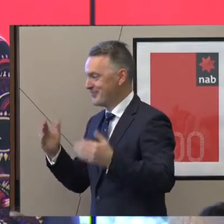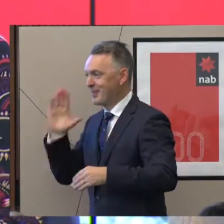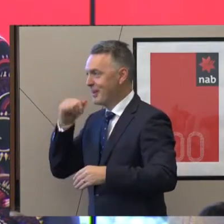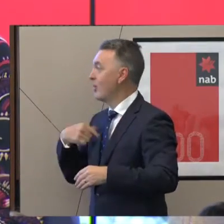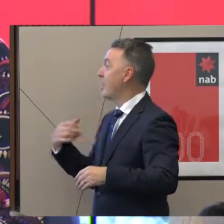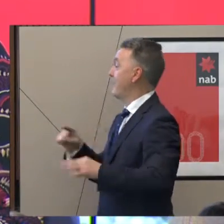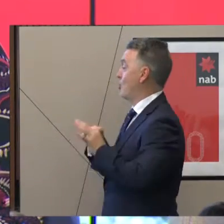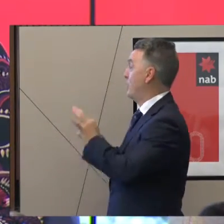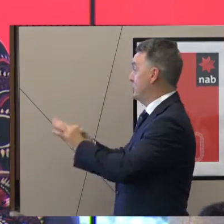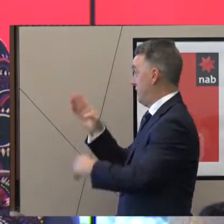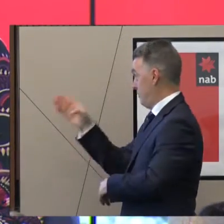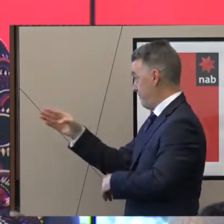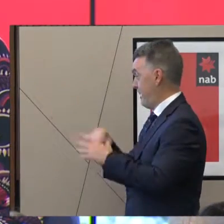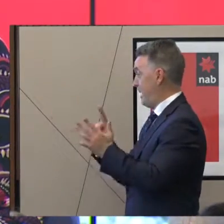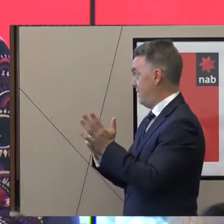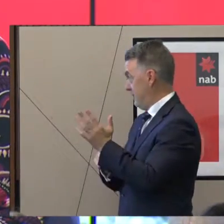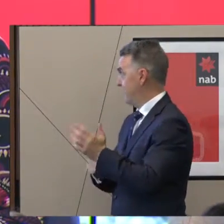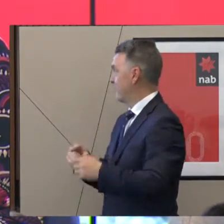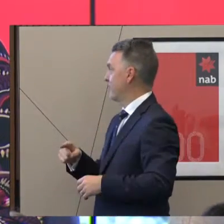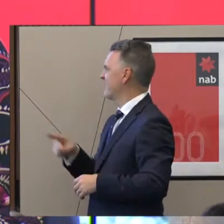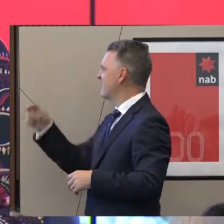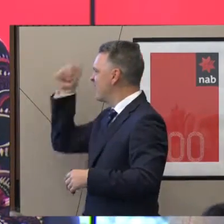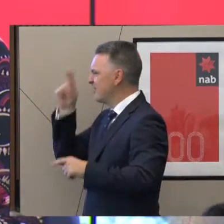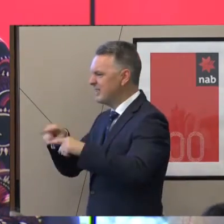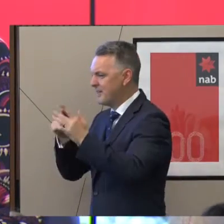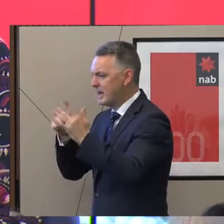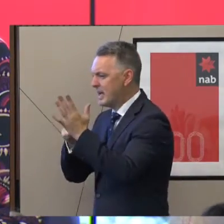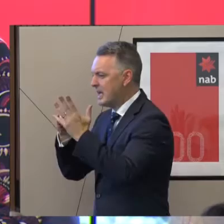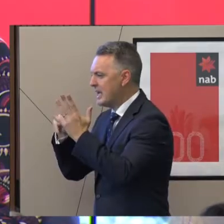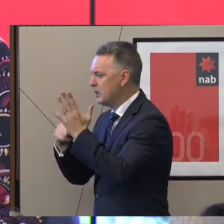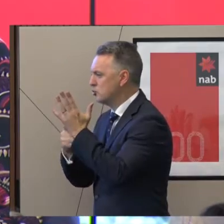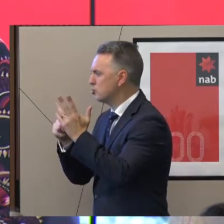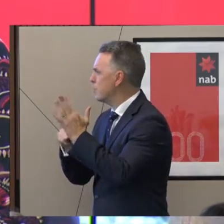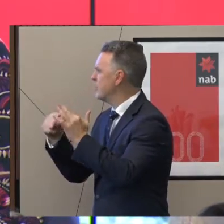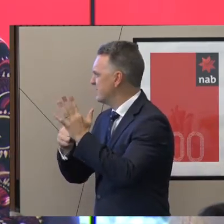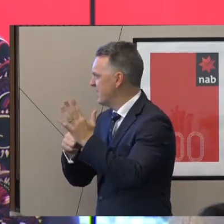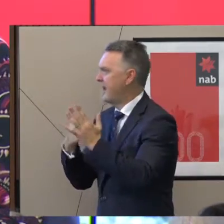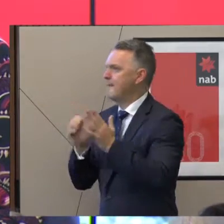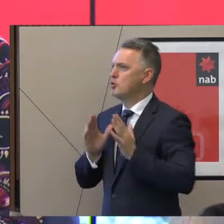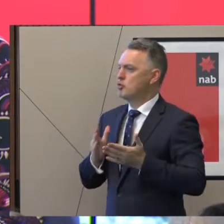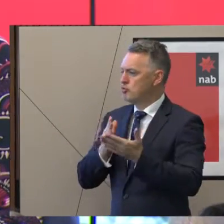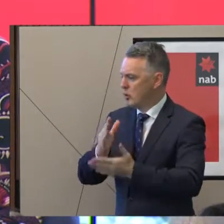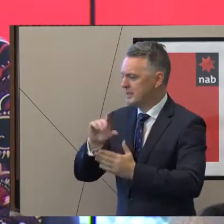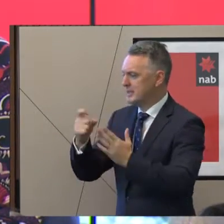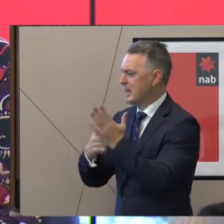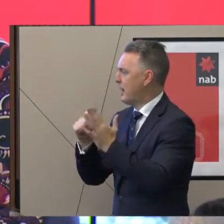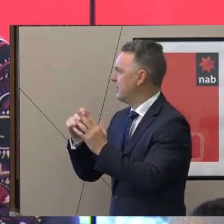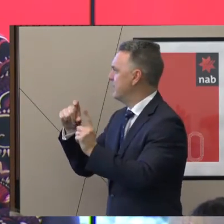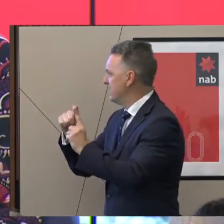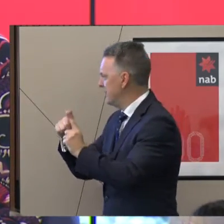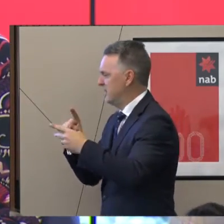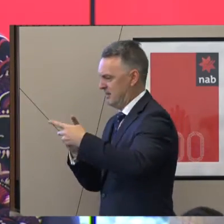for Alistair. We have all of these instruments which we've talked about. We've got human rights, we've got the CRPD, we've